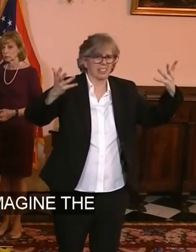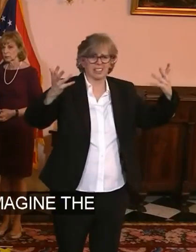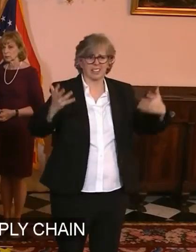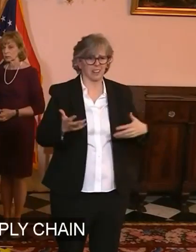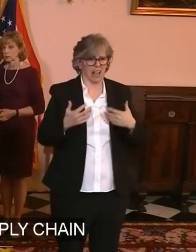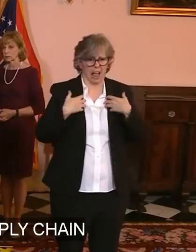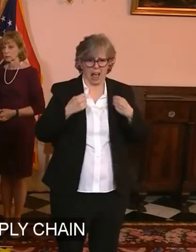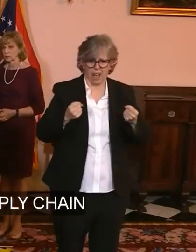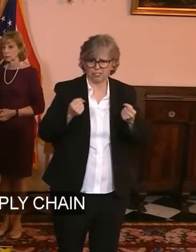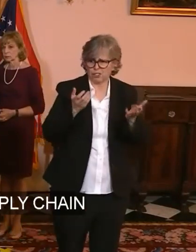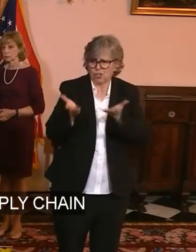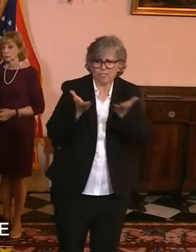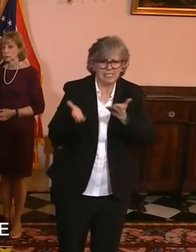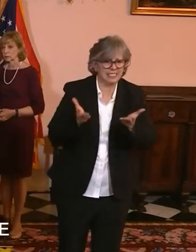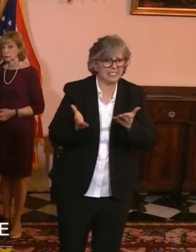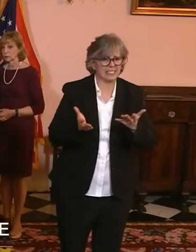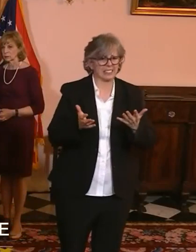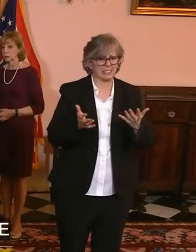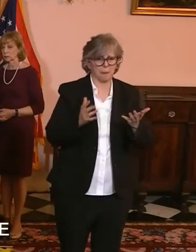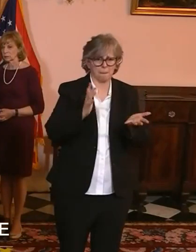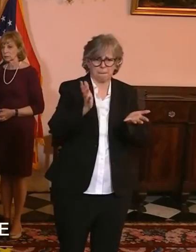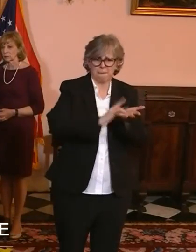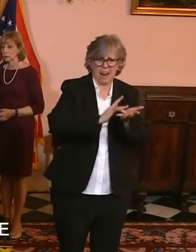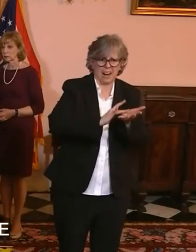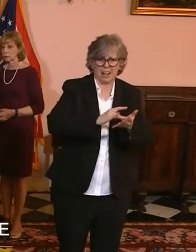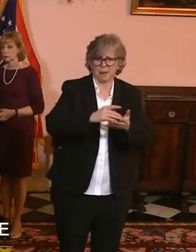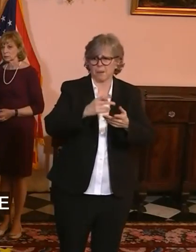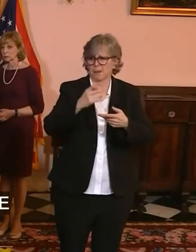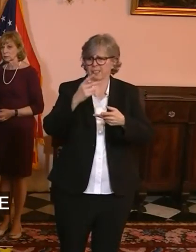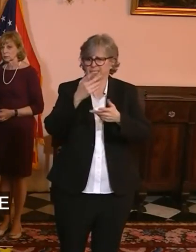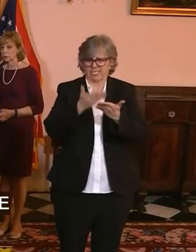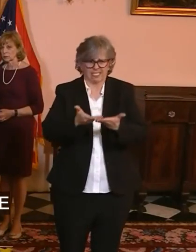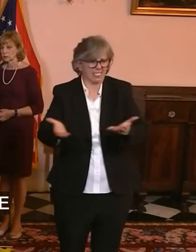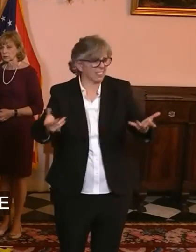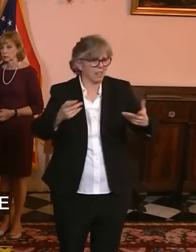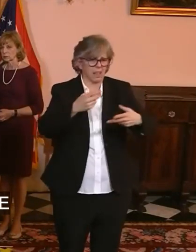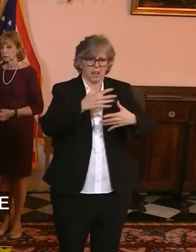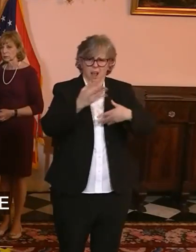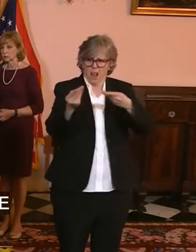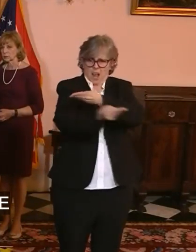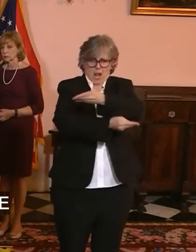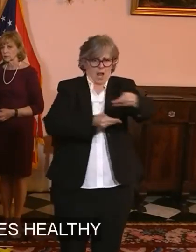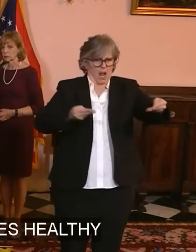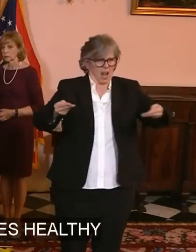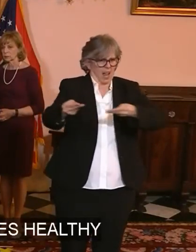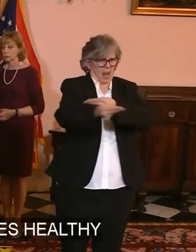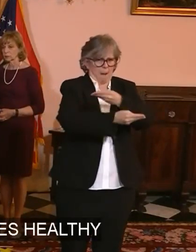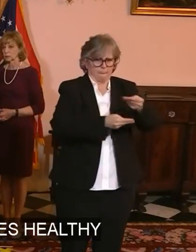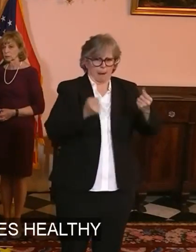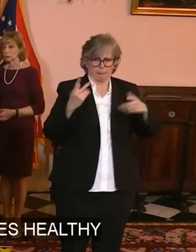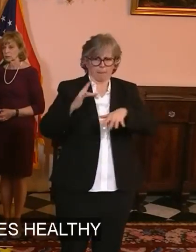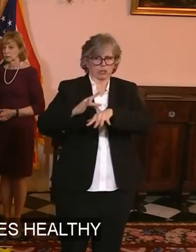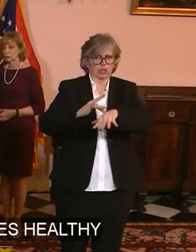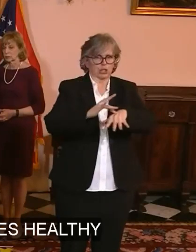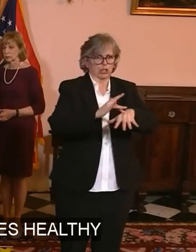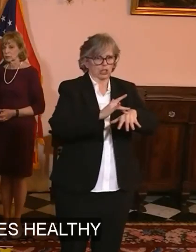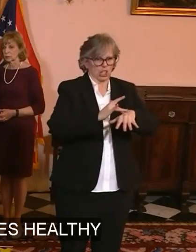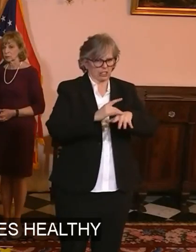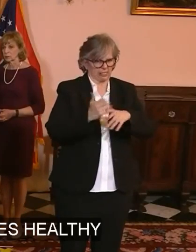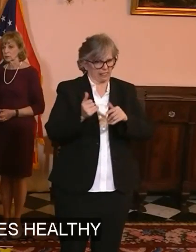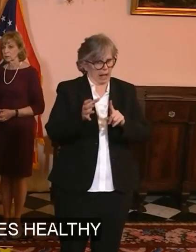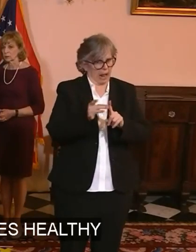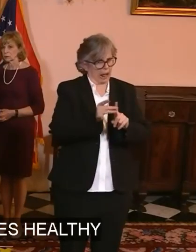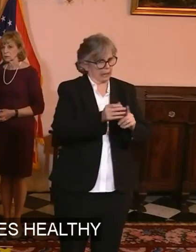to keep those businesses healthy and thriving, literally and metaphorically. And so we